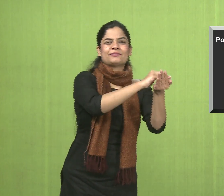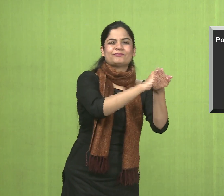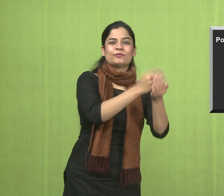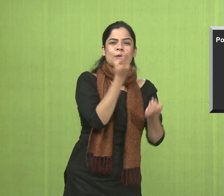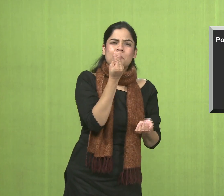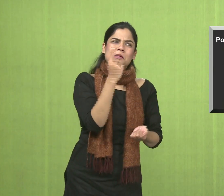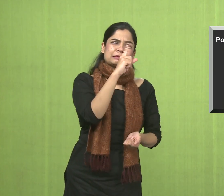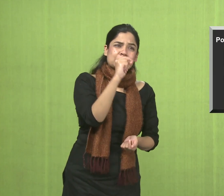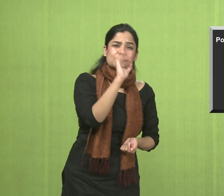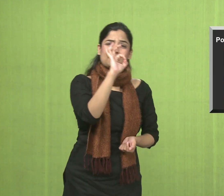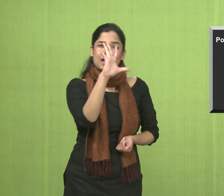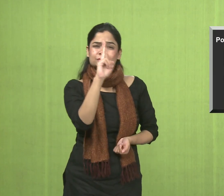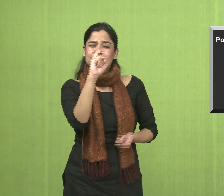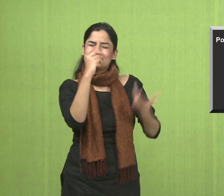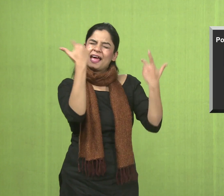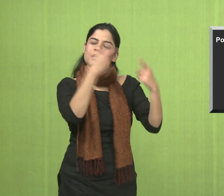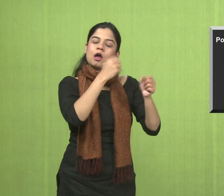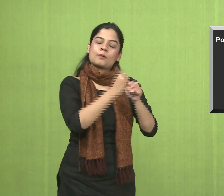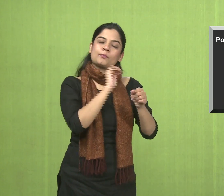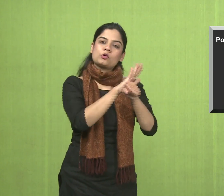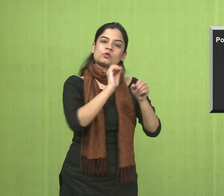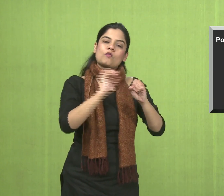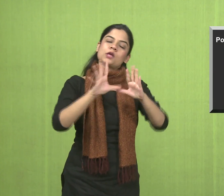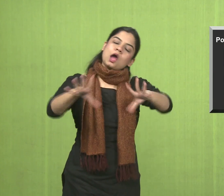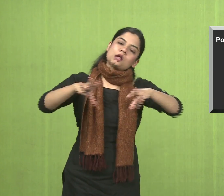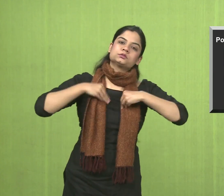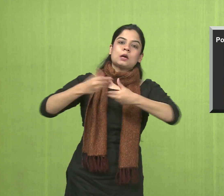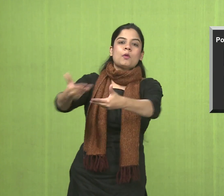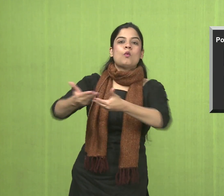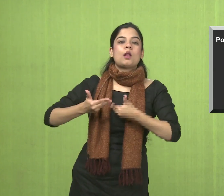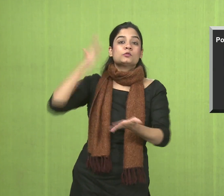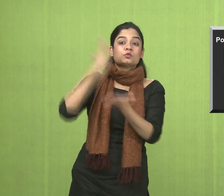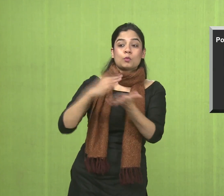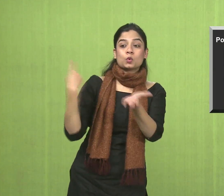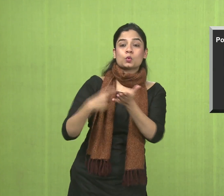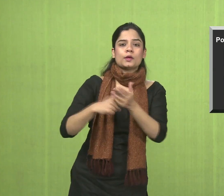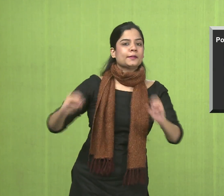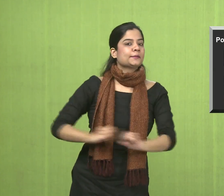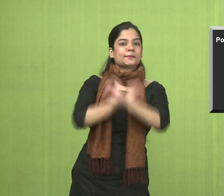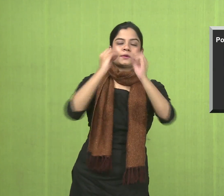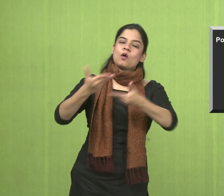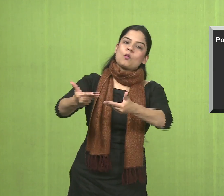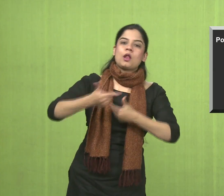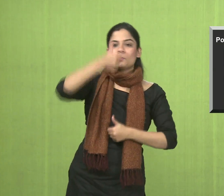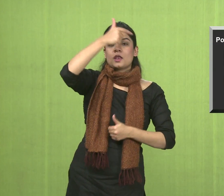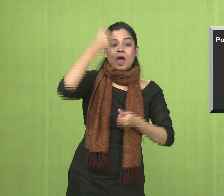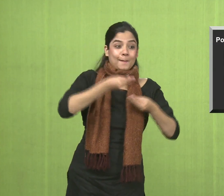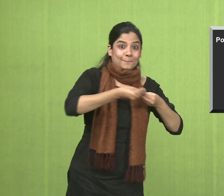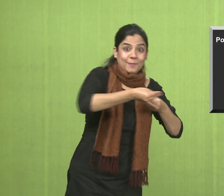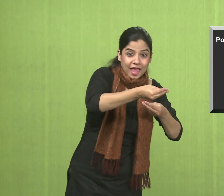Sometimes you have to give an extra amount at the bank, limited amount to save money. Whereas in the post office, you can deposit